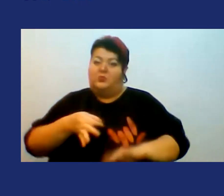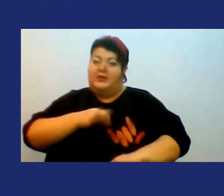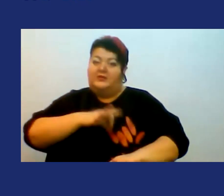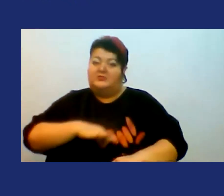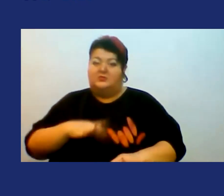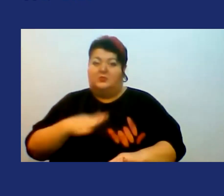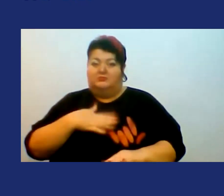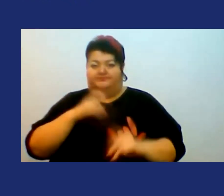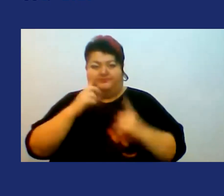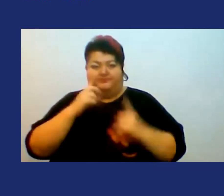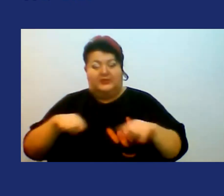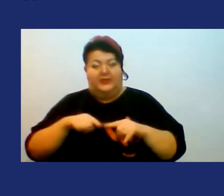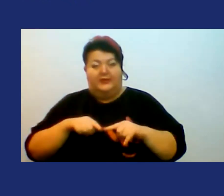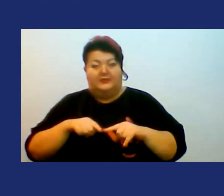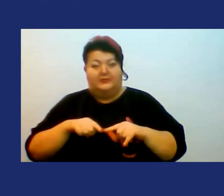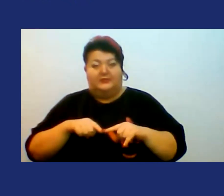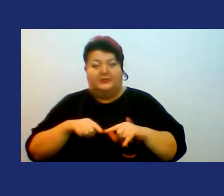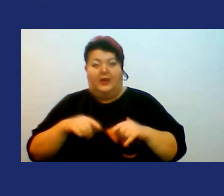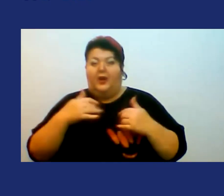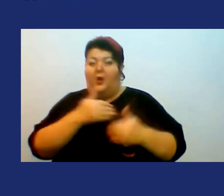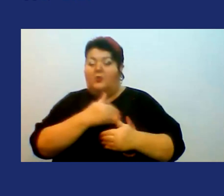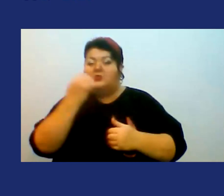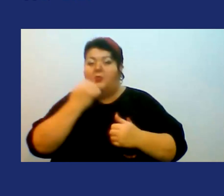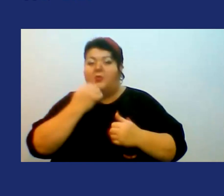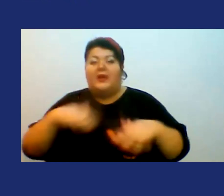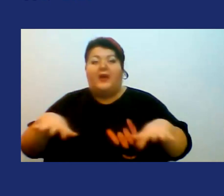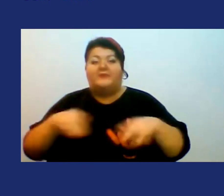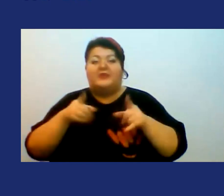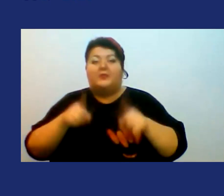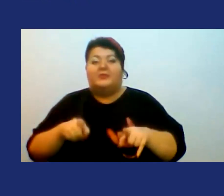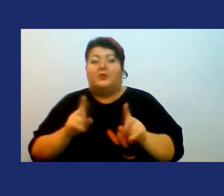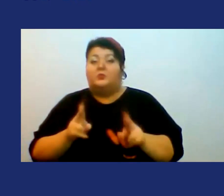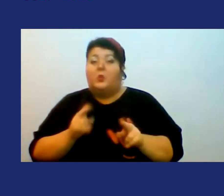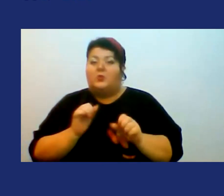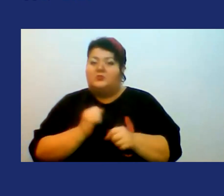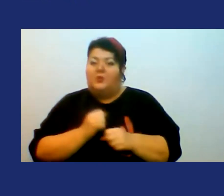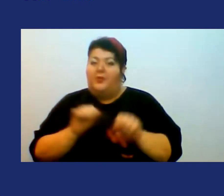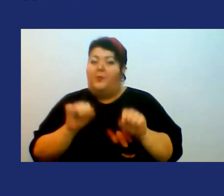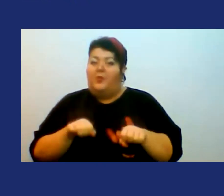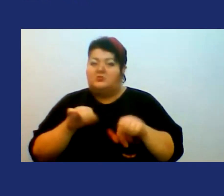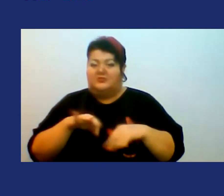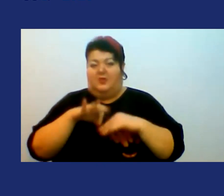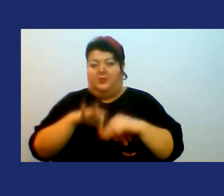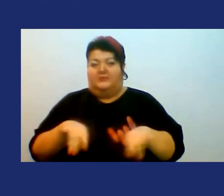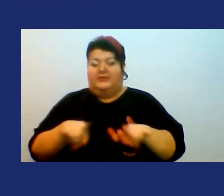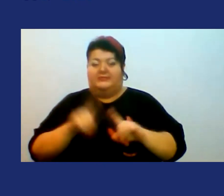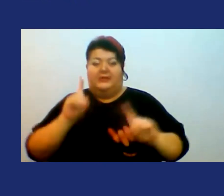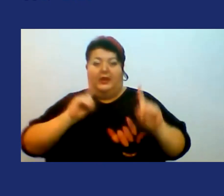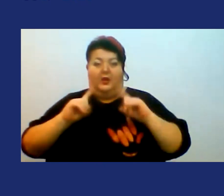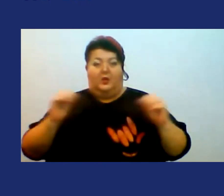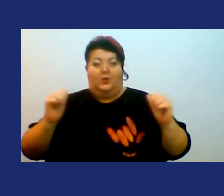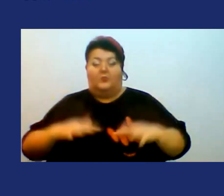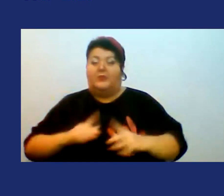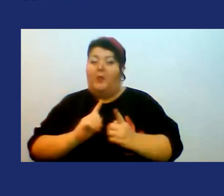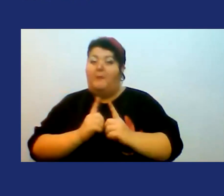language interpreters, our Ukrainian to English interpreters, all of our panelists, IFES, as